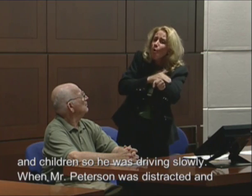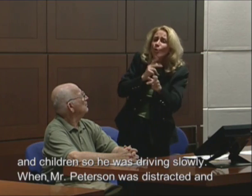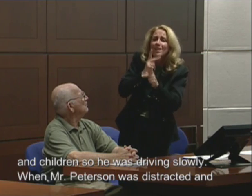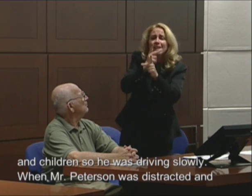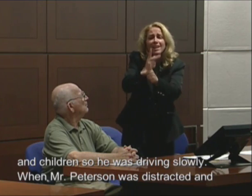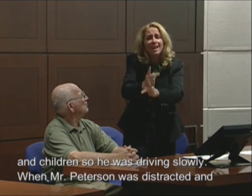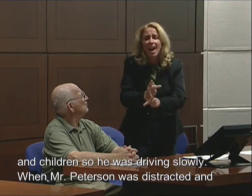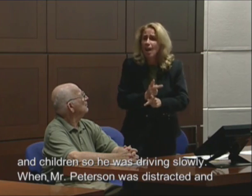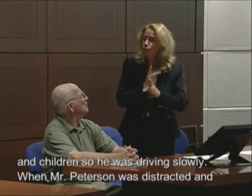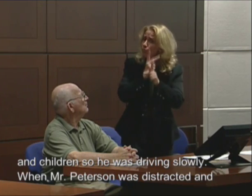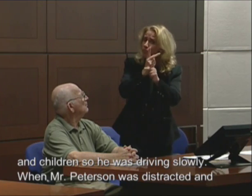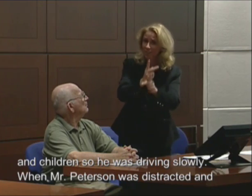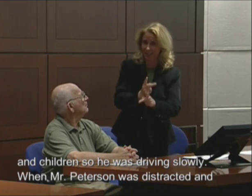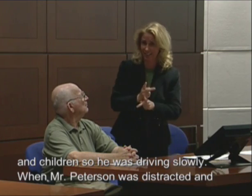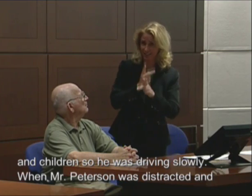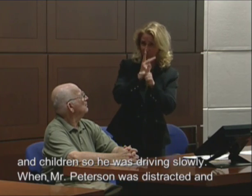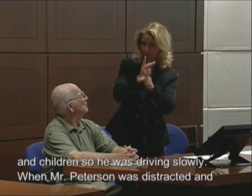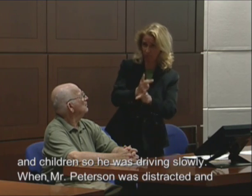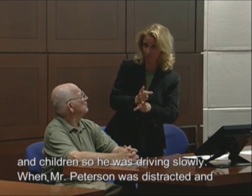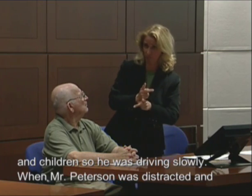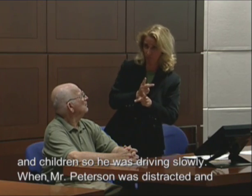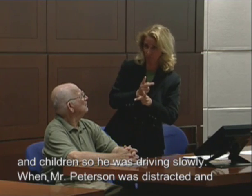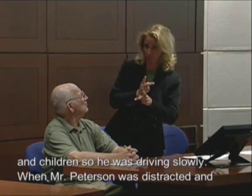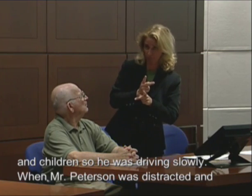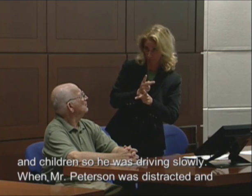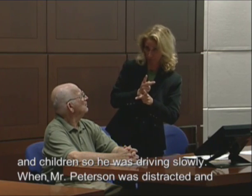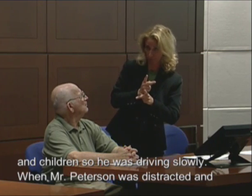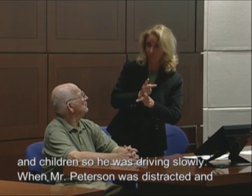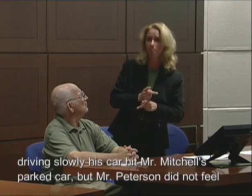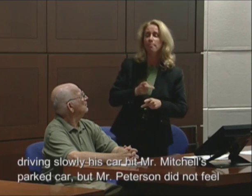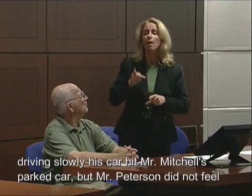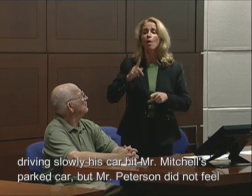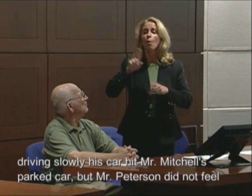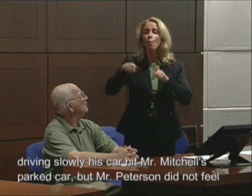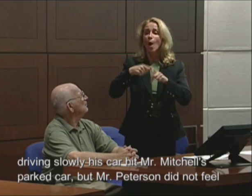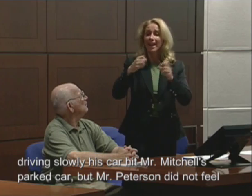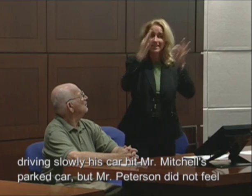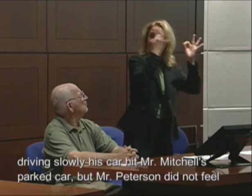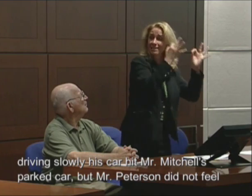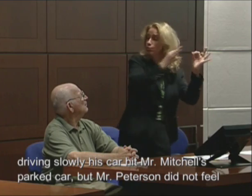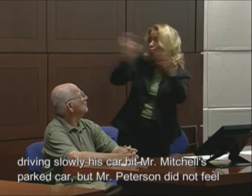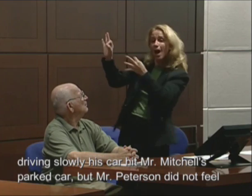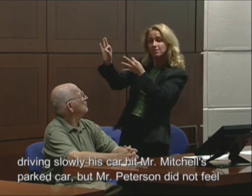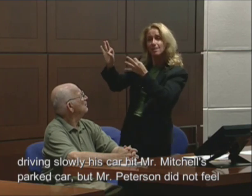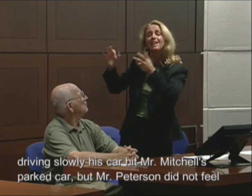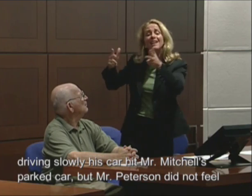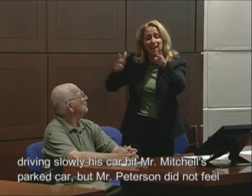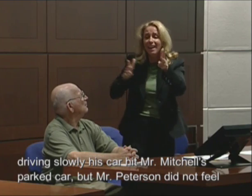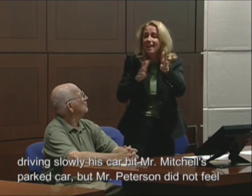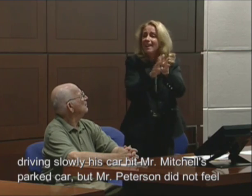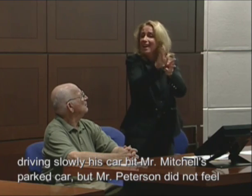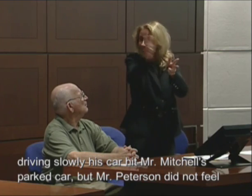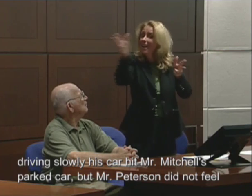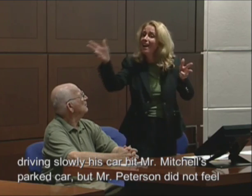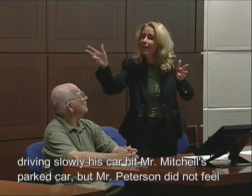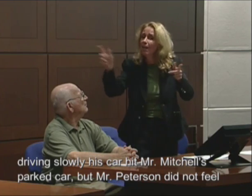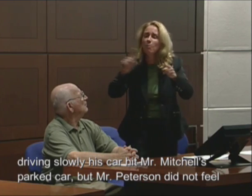When Mr. Peterson was distracted and driving slowly, his car hit Mr. Mitchell's parked car. But Mr. Peterson did not feel